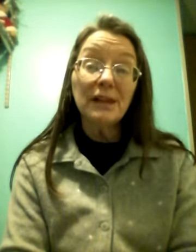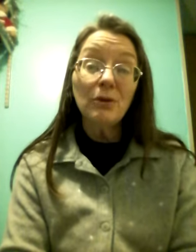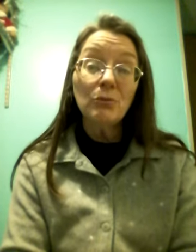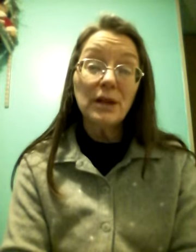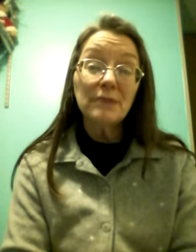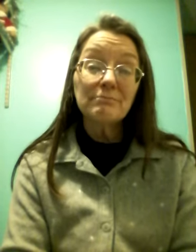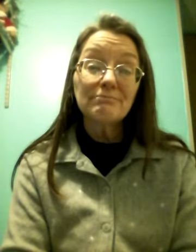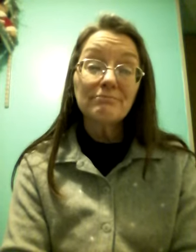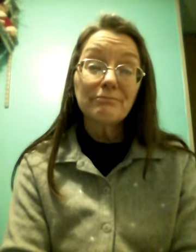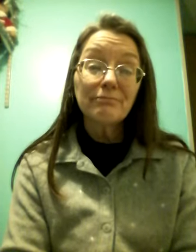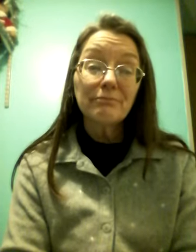don't we?